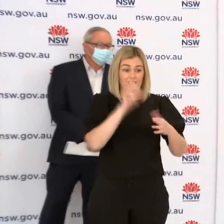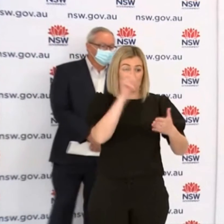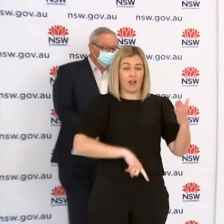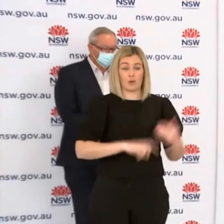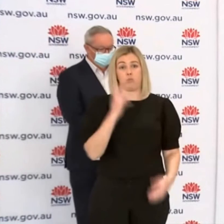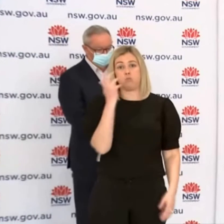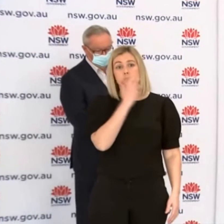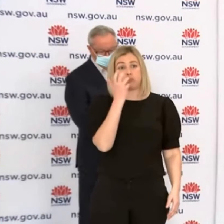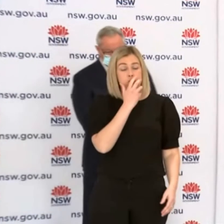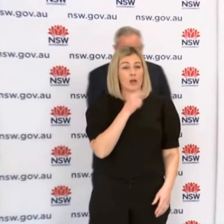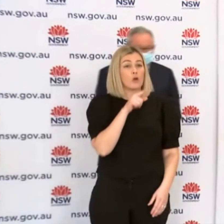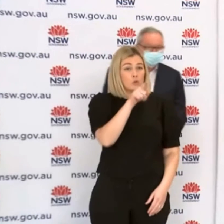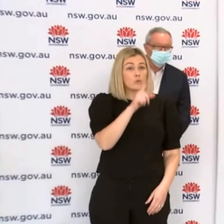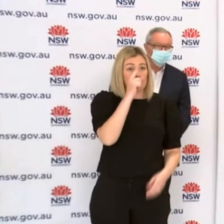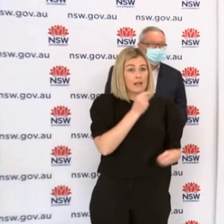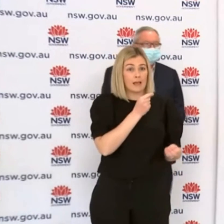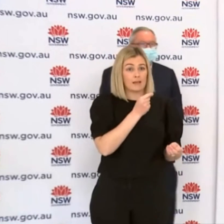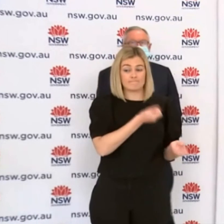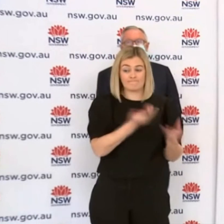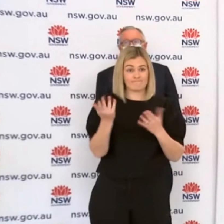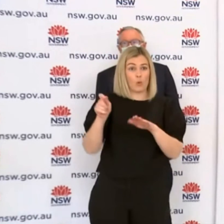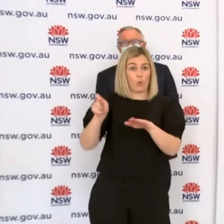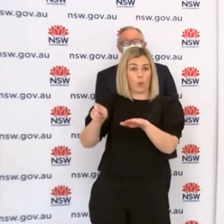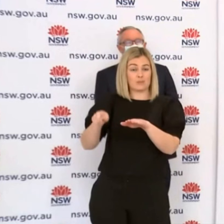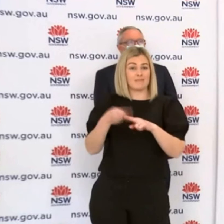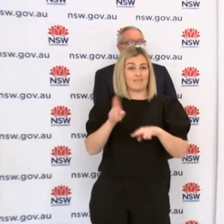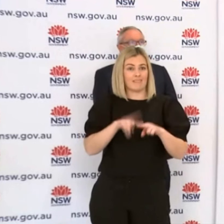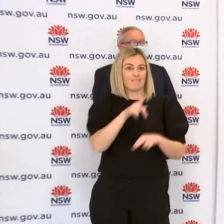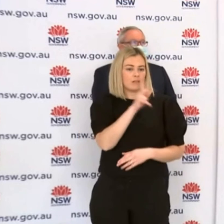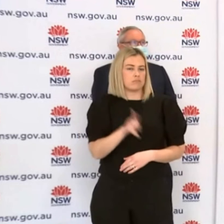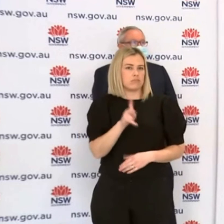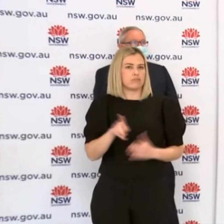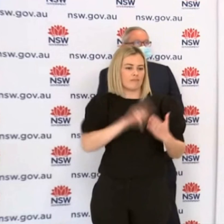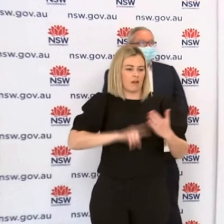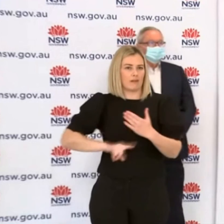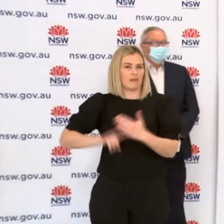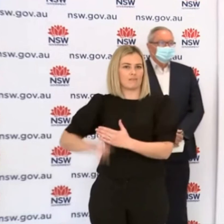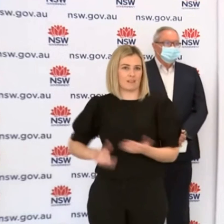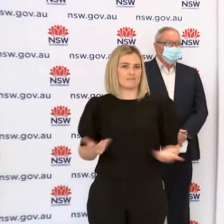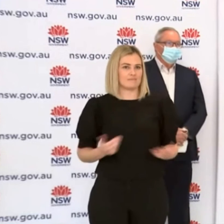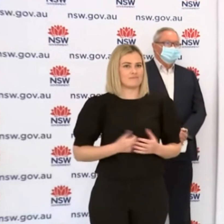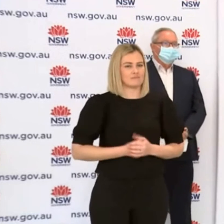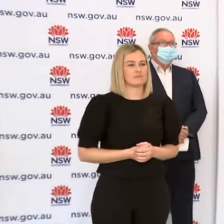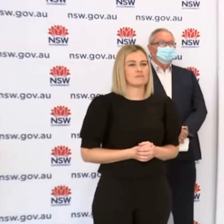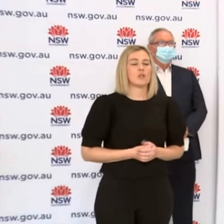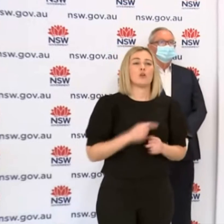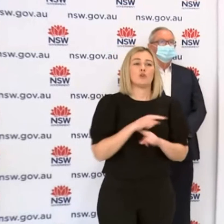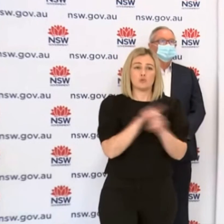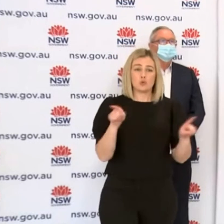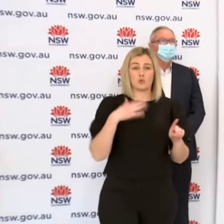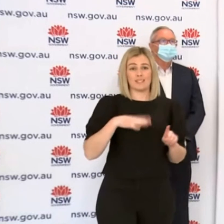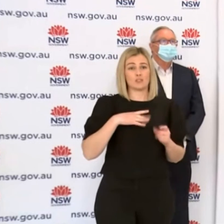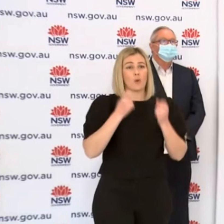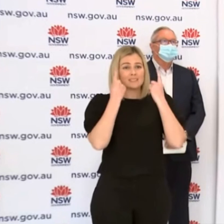can be put before the courts if they continue to offend. So what we need to understand is the responsibility to get